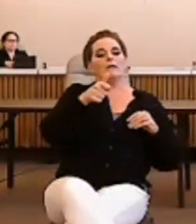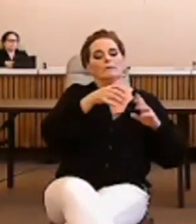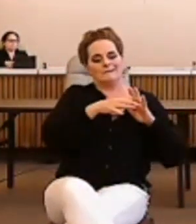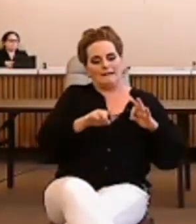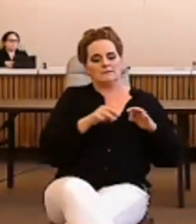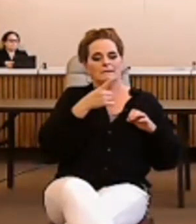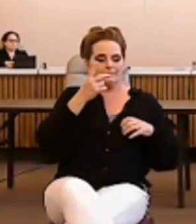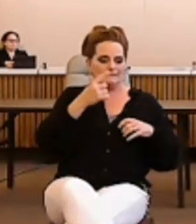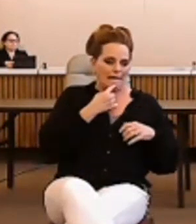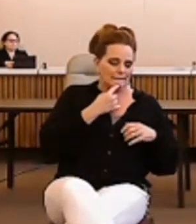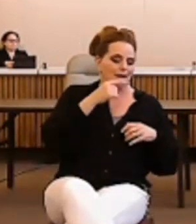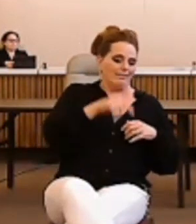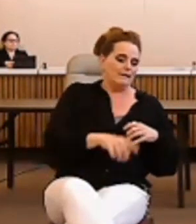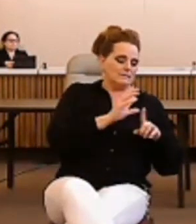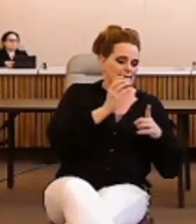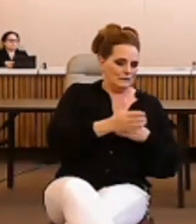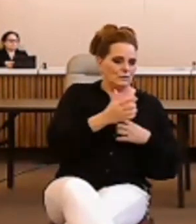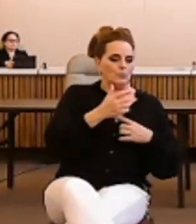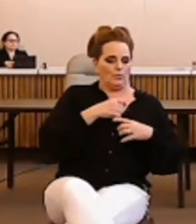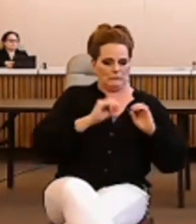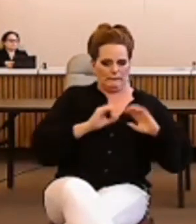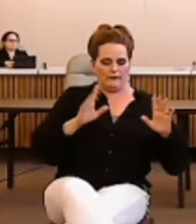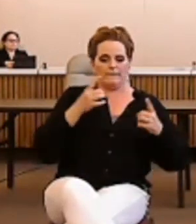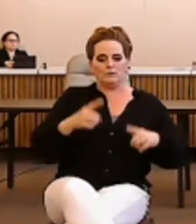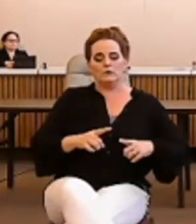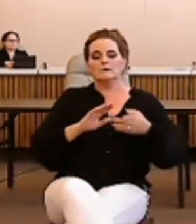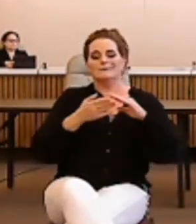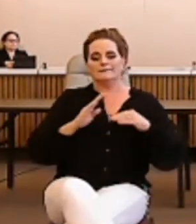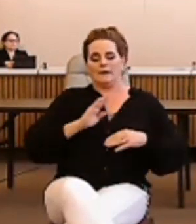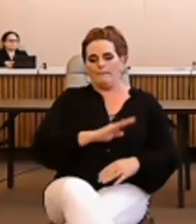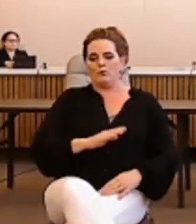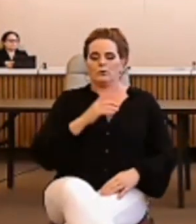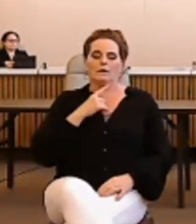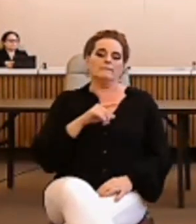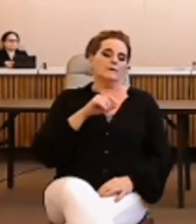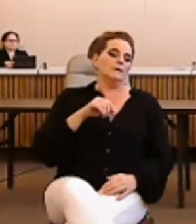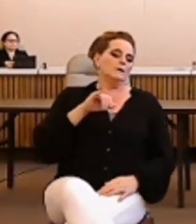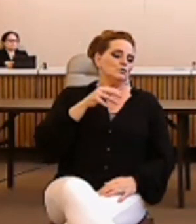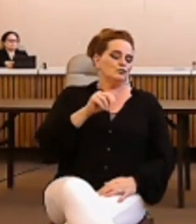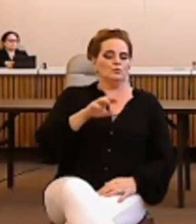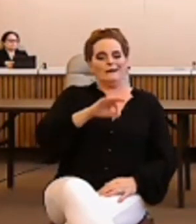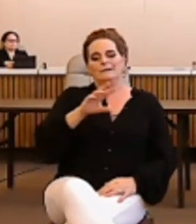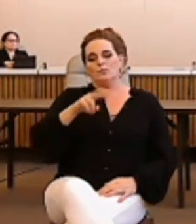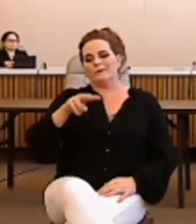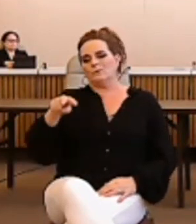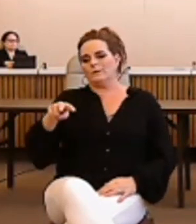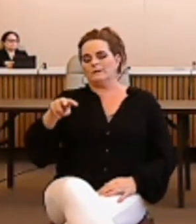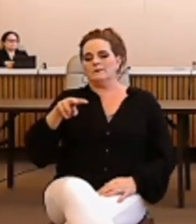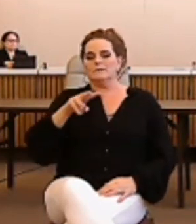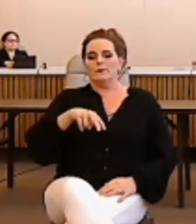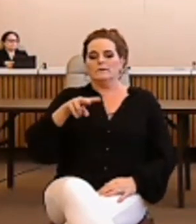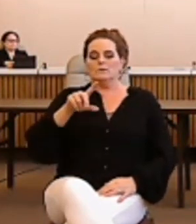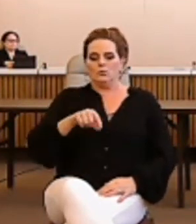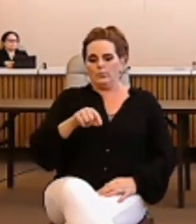reads, this condition, which was further clarified during the town board meeting on June 9, 2022, such additional details are incorporated